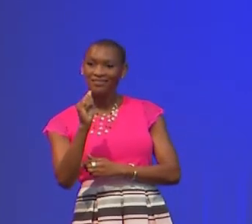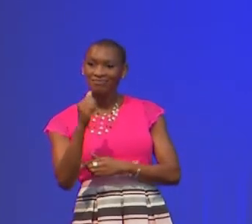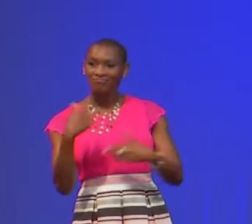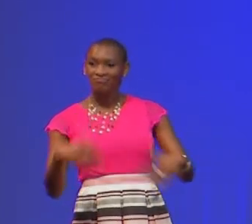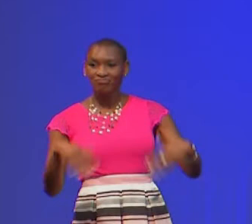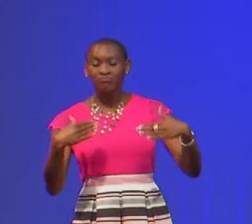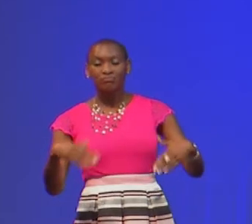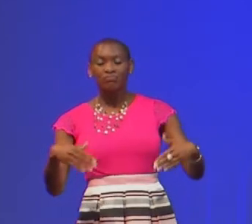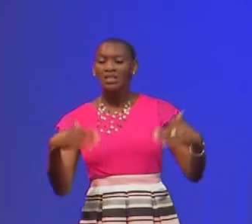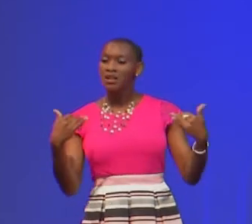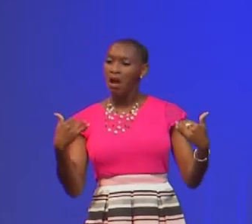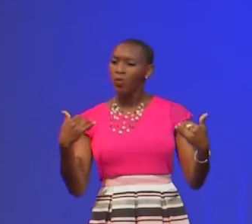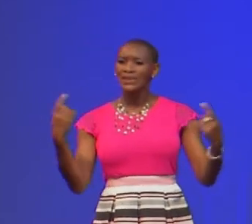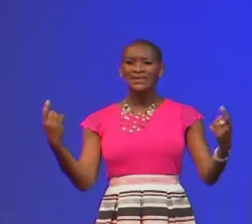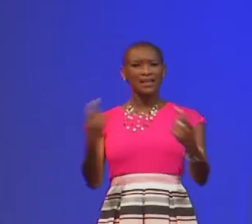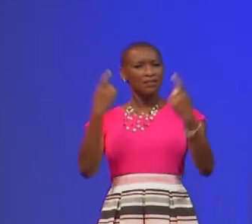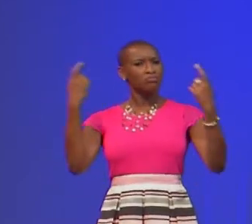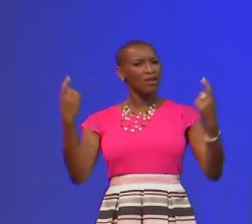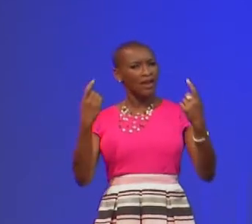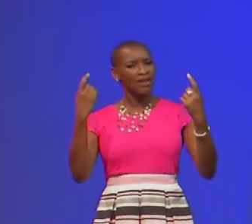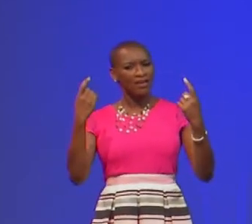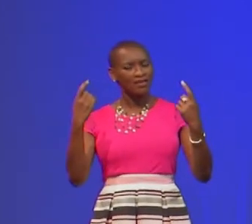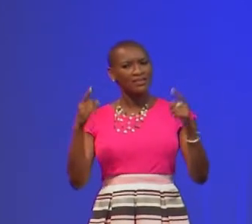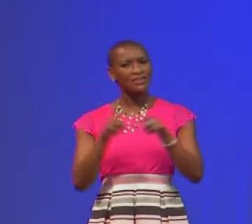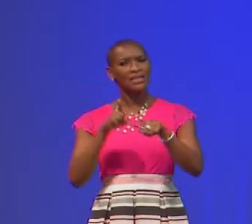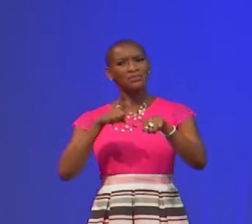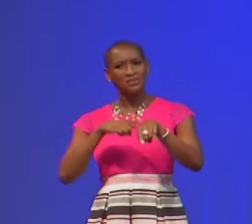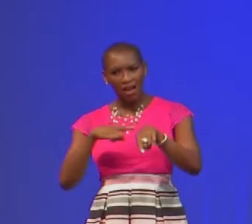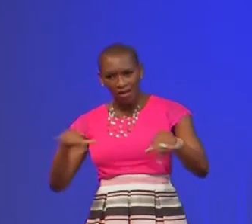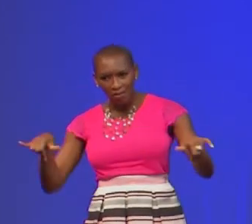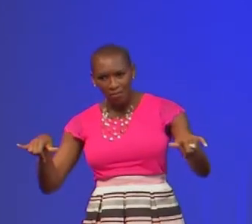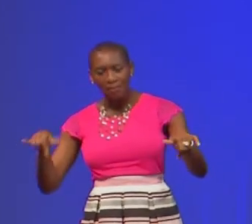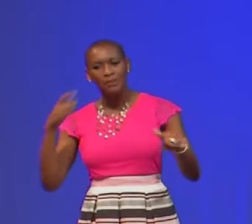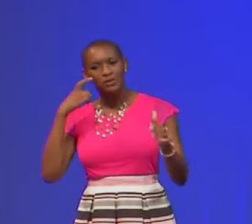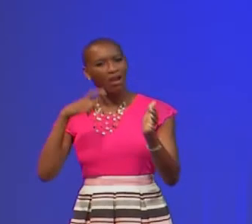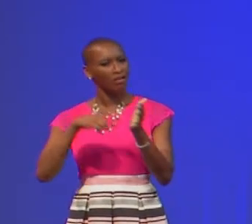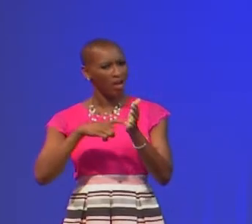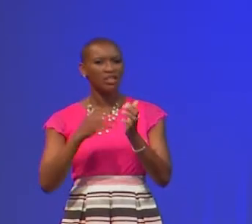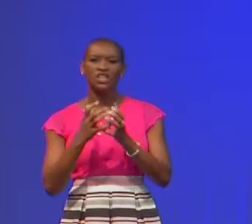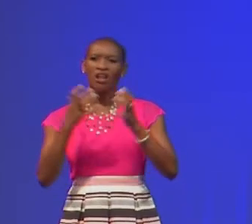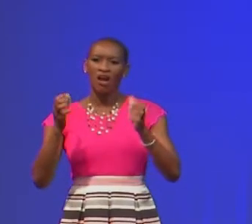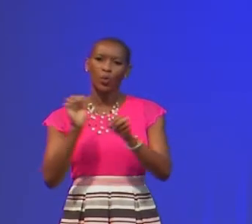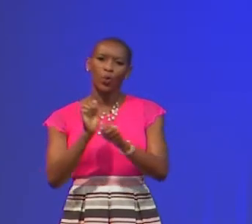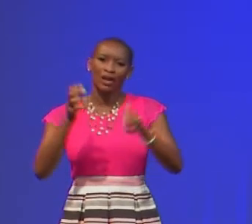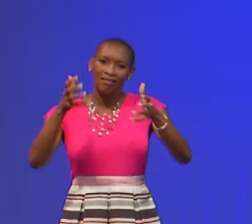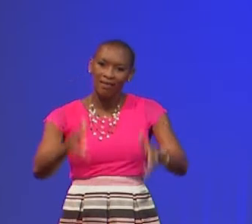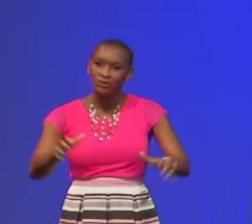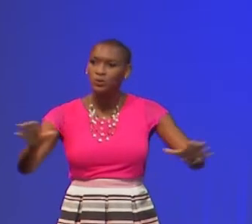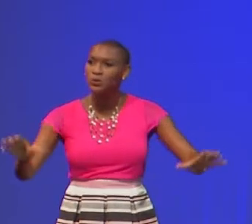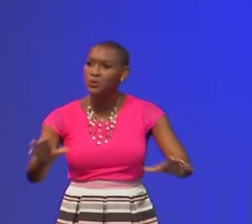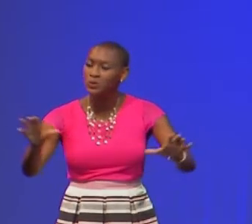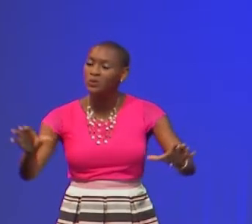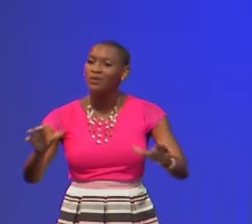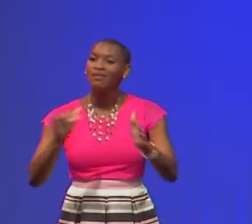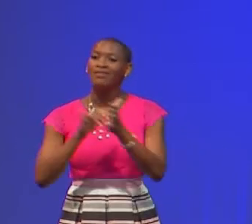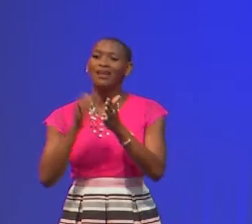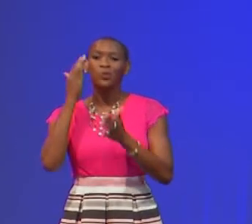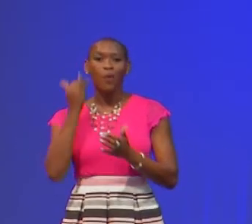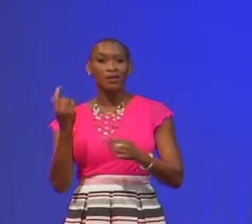has grown tremendously, and that is because of the ADA. However, we do recognize there's